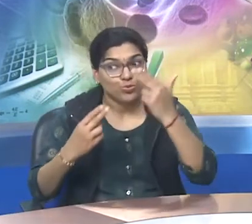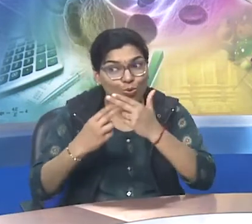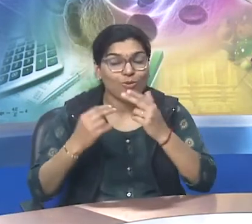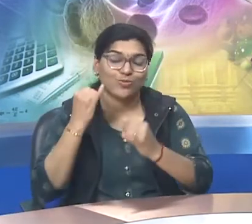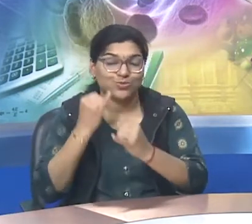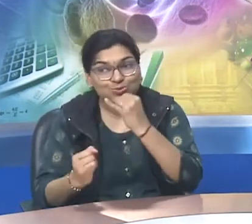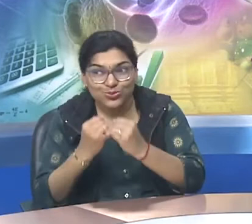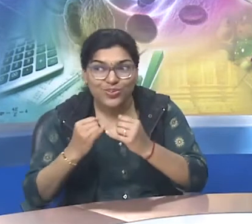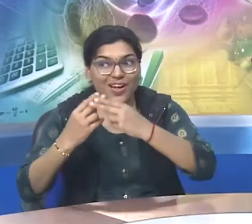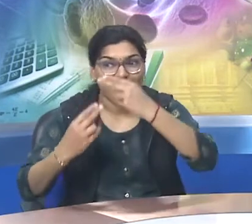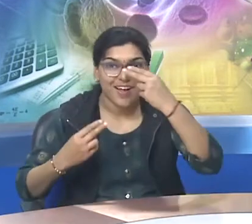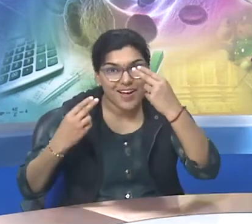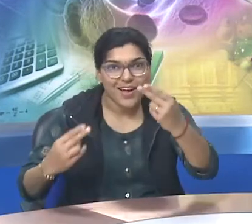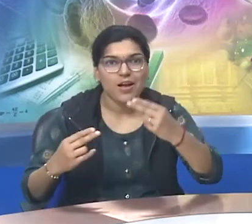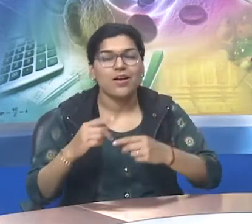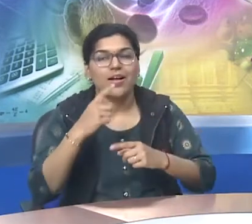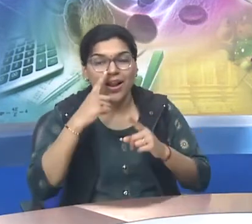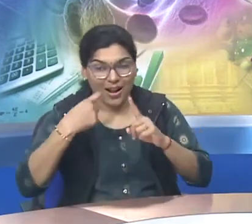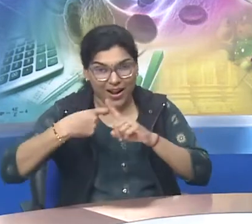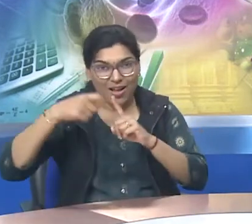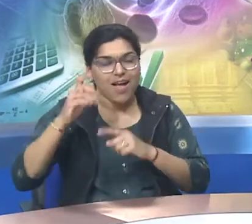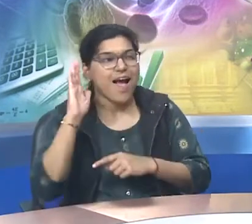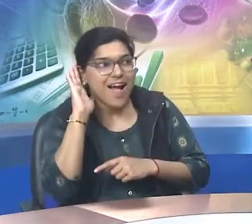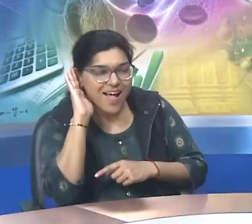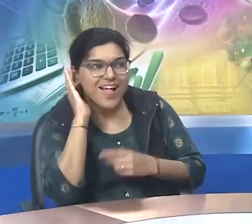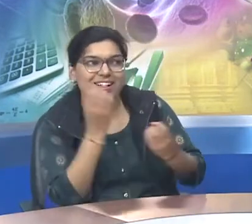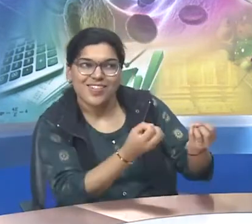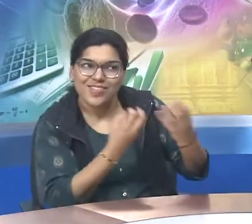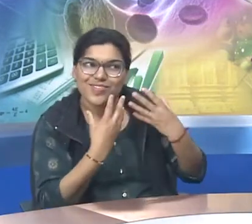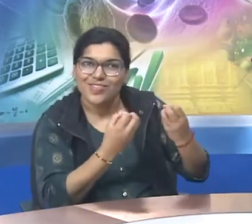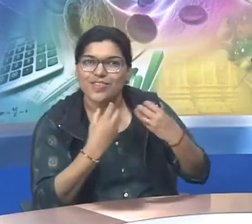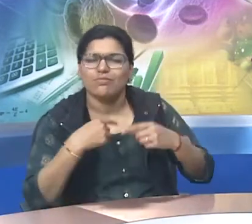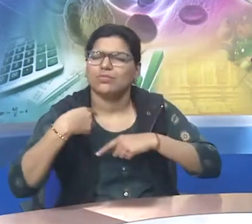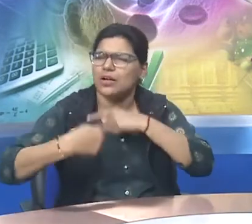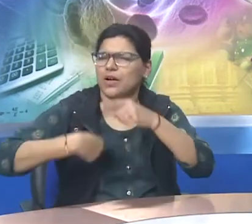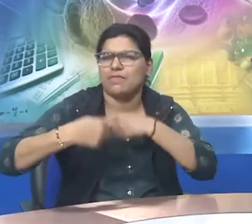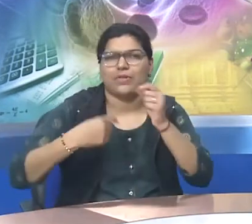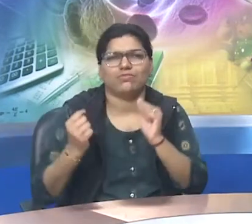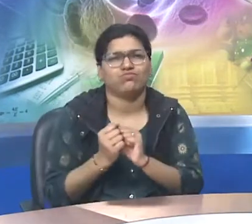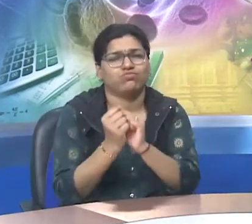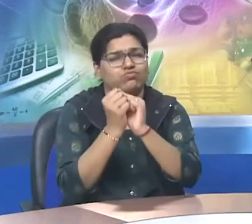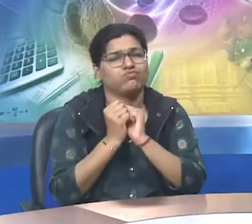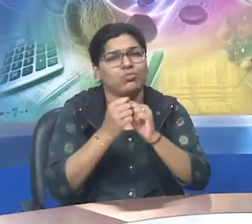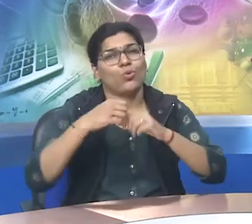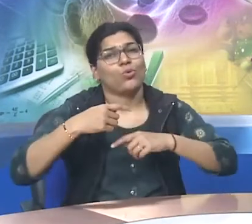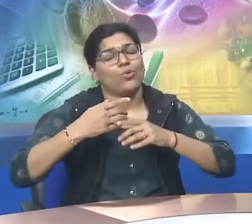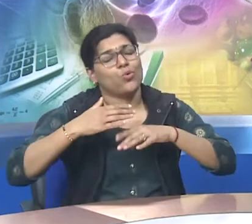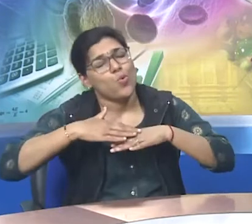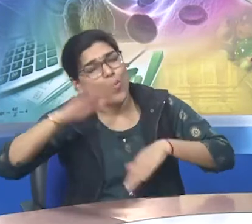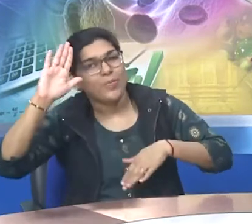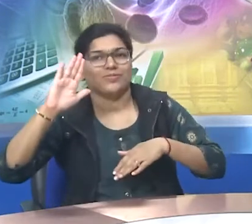her grandmother used to read stories for her, used to tell stories. She used to listen stories from